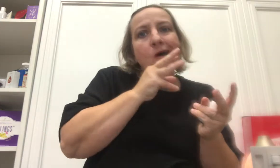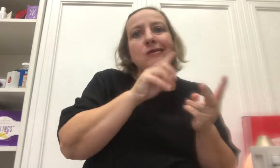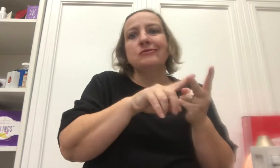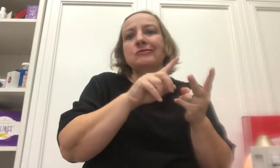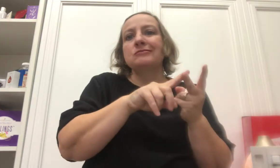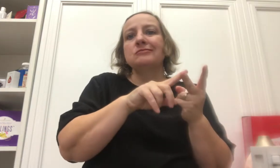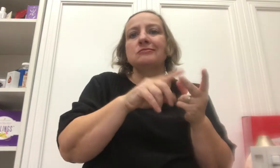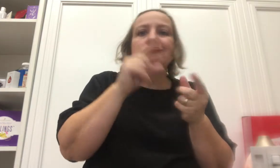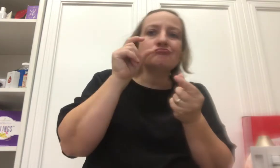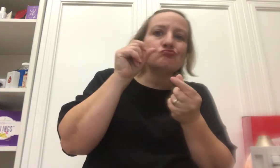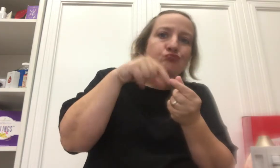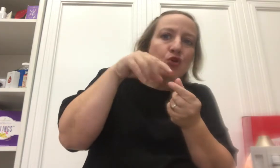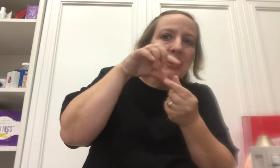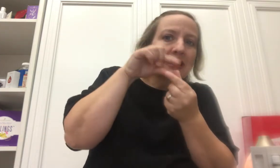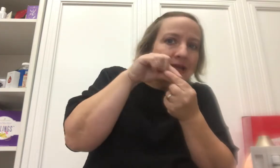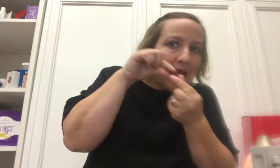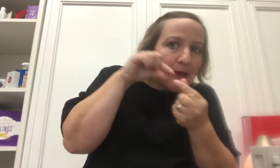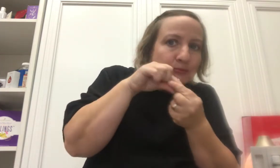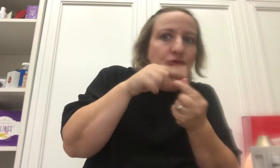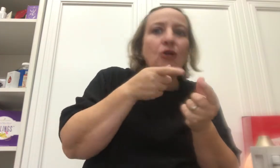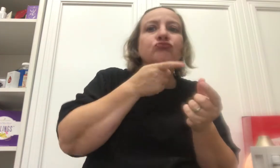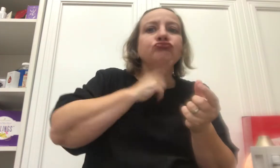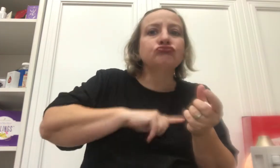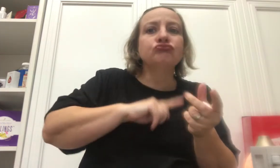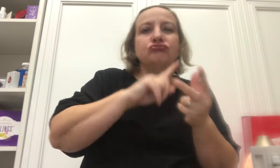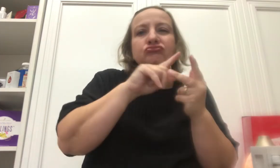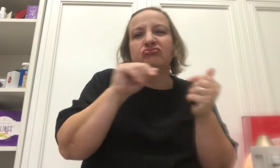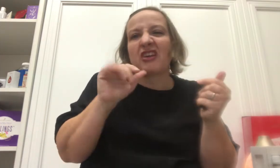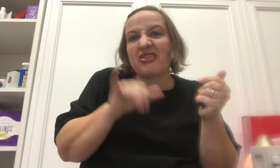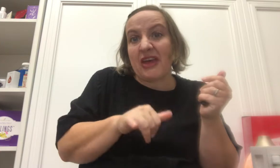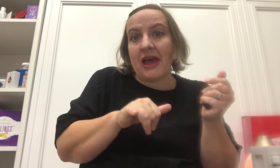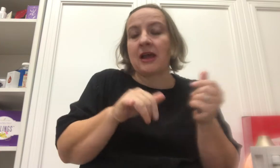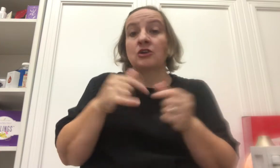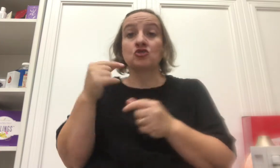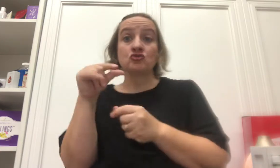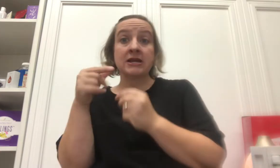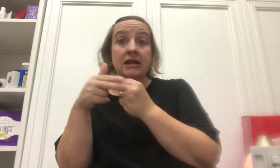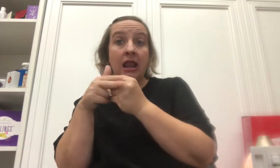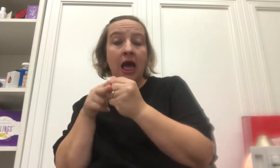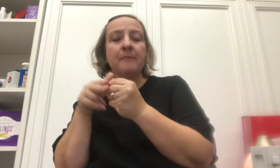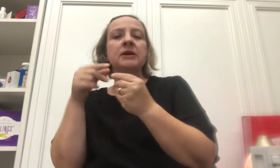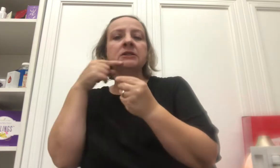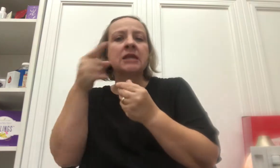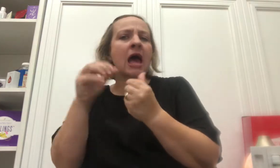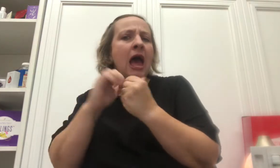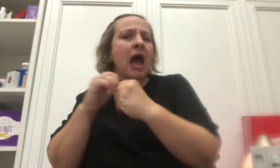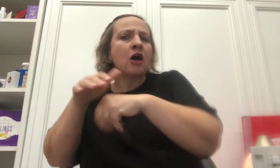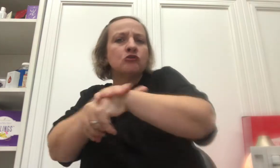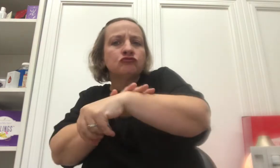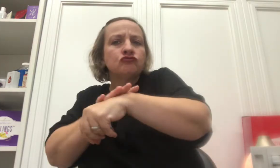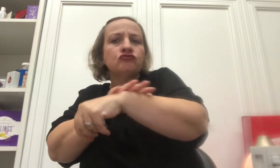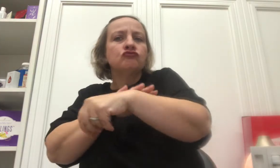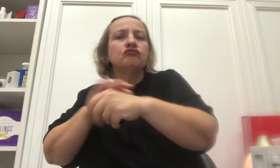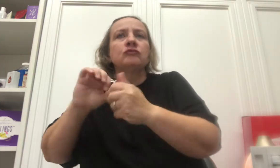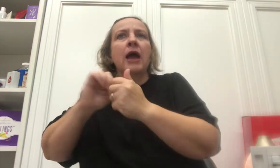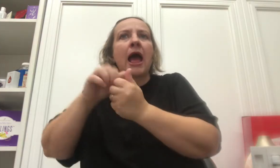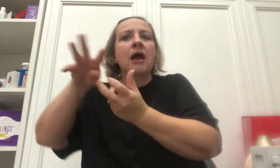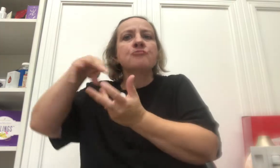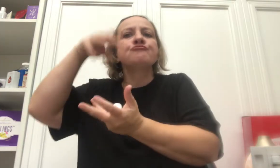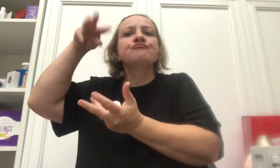internally, maybe adding it to water or in a capsule, or how to drink it. And the green label tells you how to